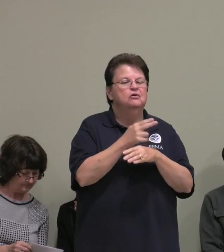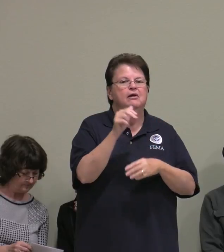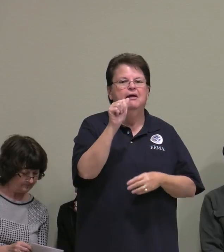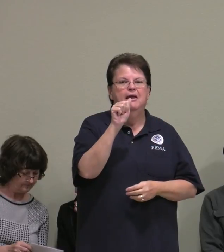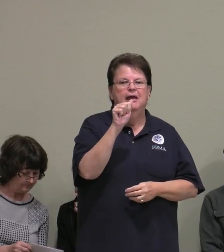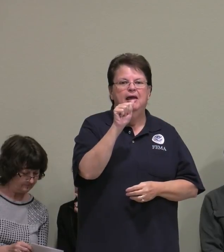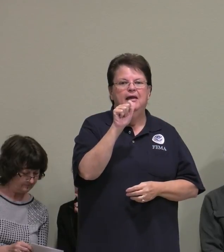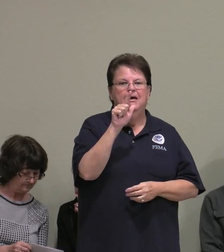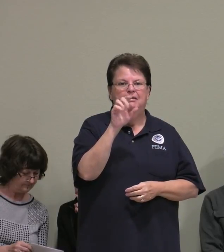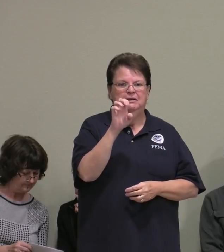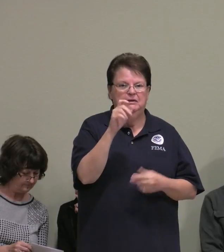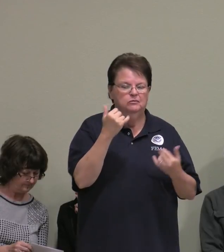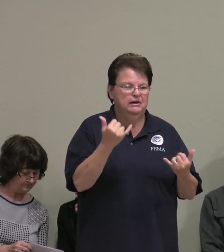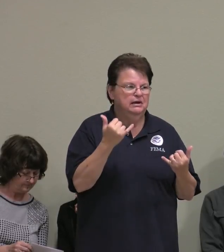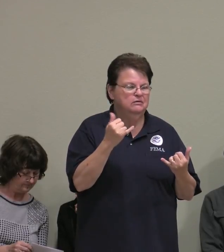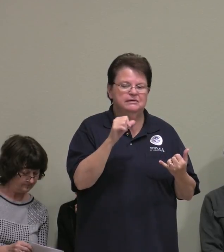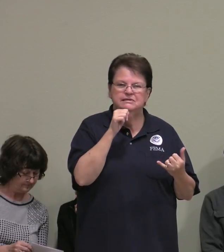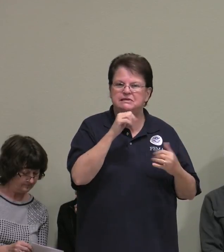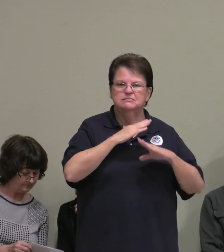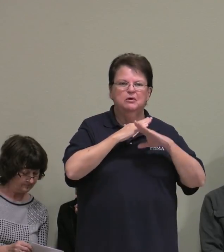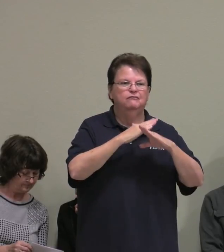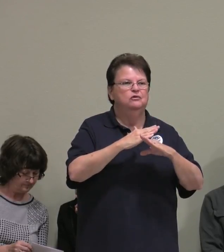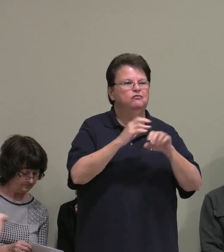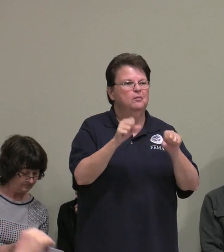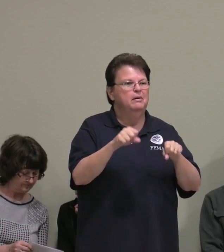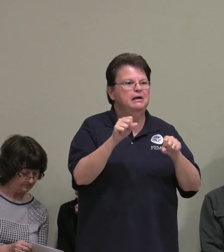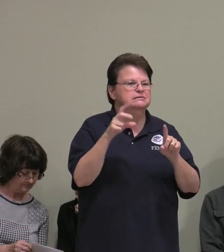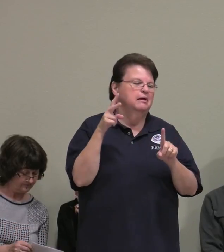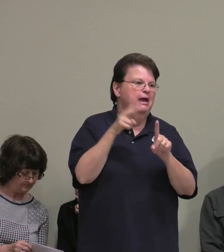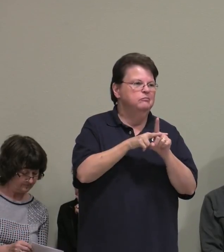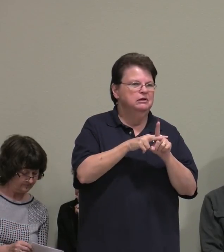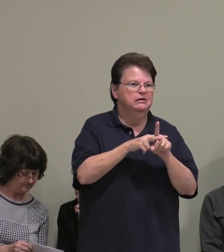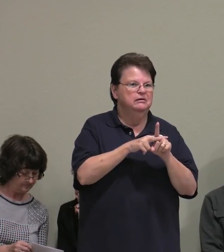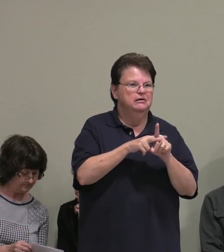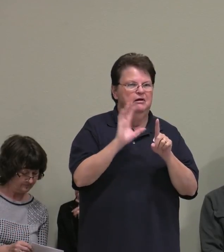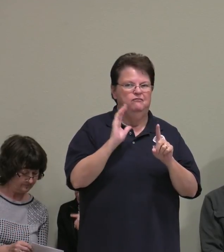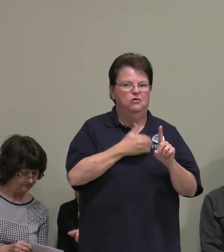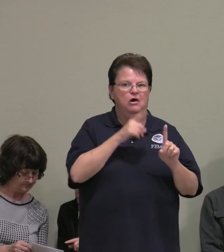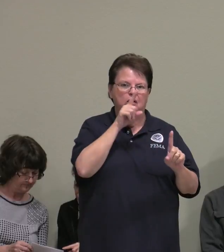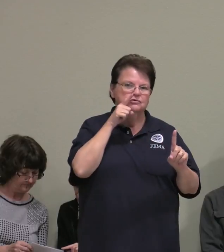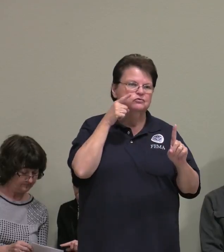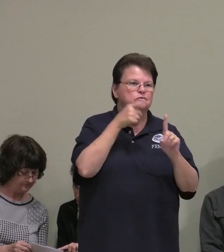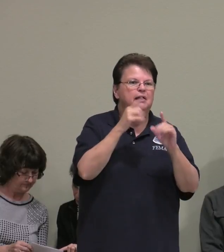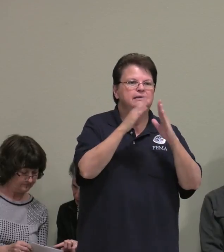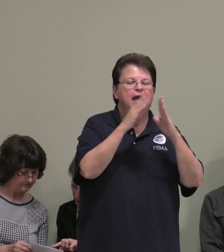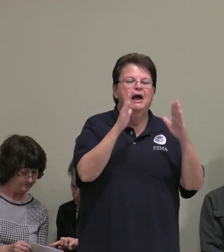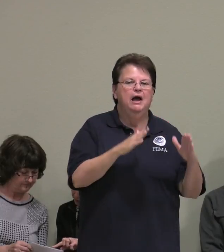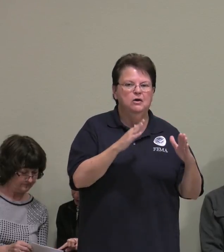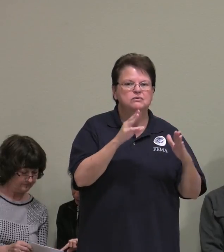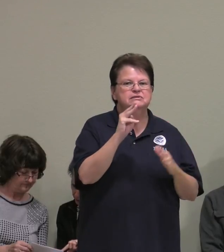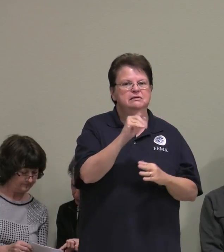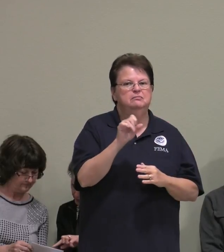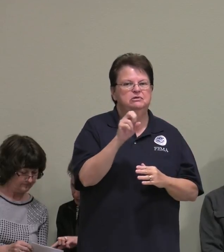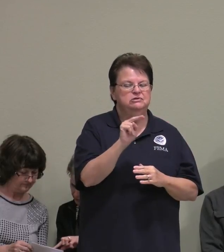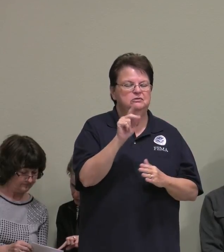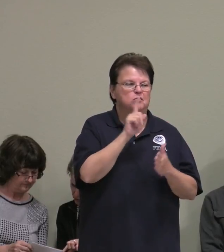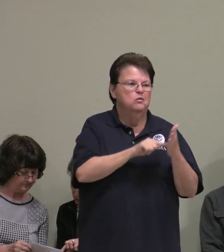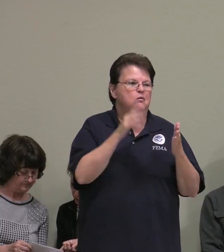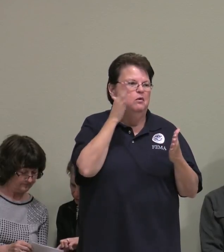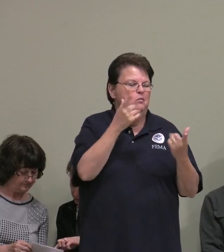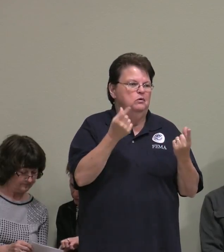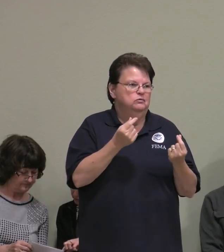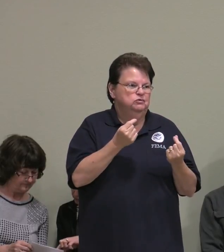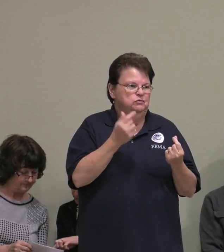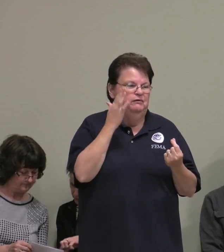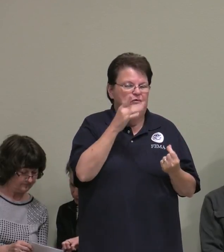now, that does not prevent you from being a potential applicant for our direct housing mission. What we will do is if you